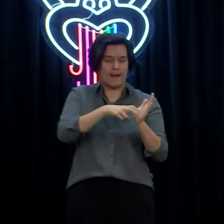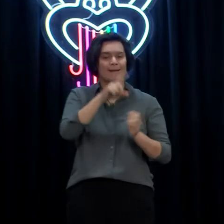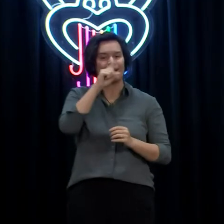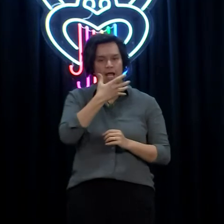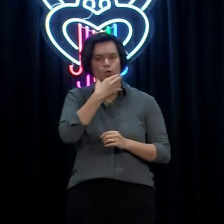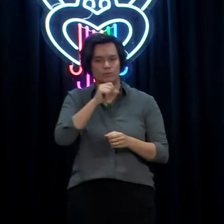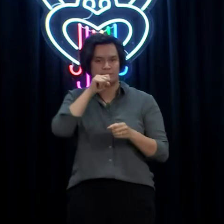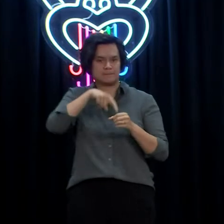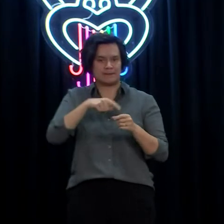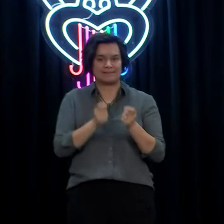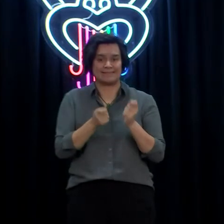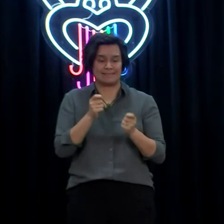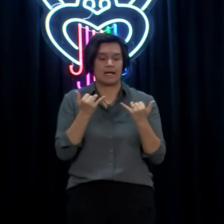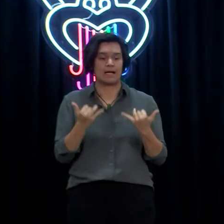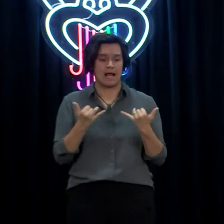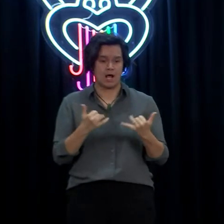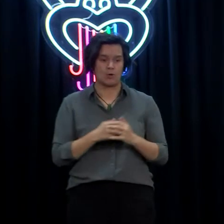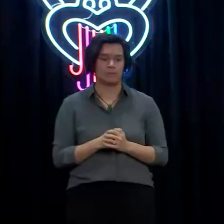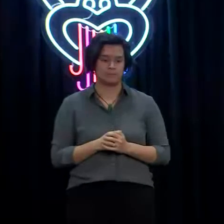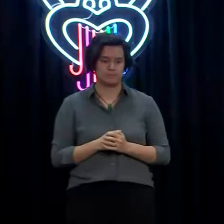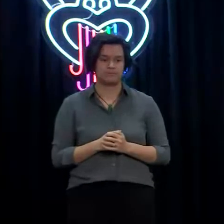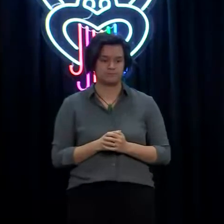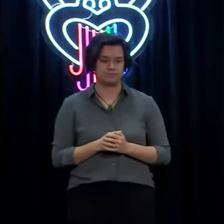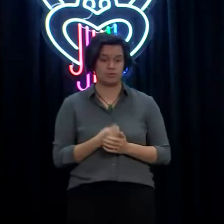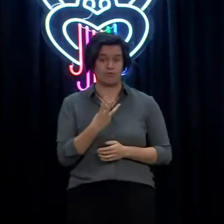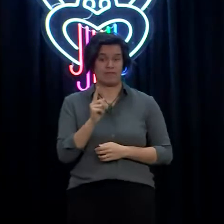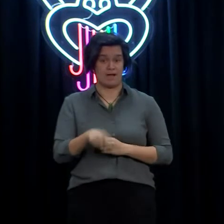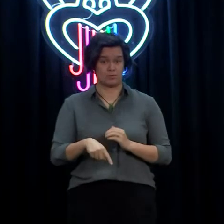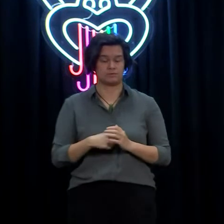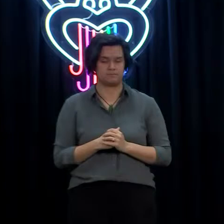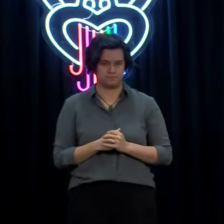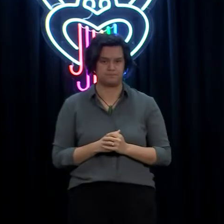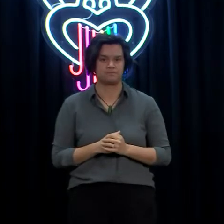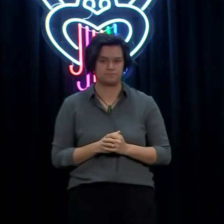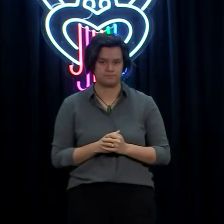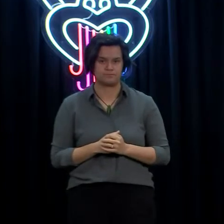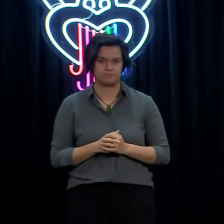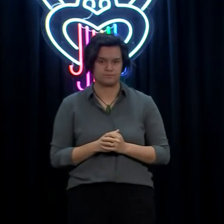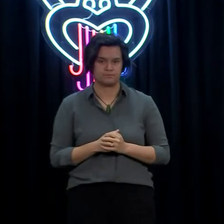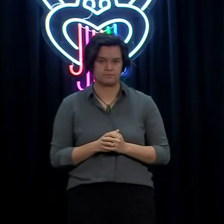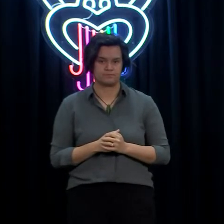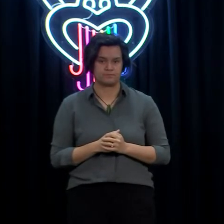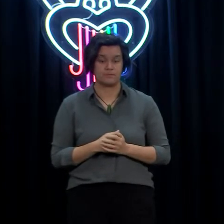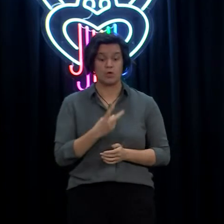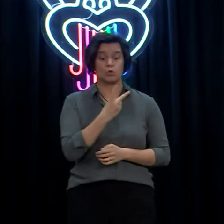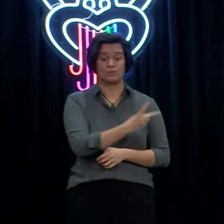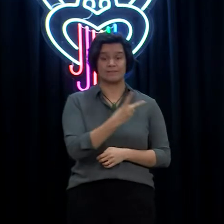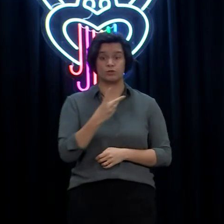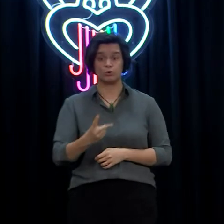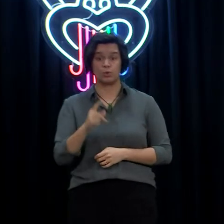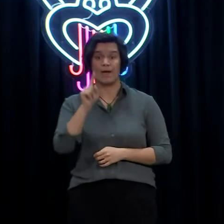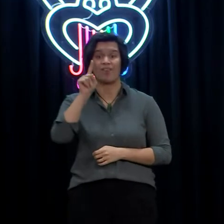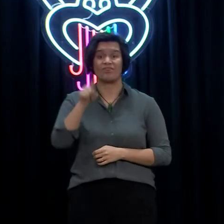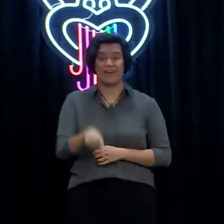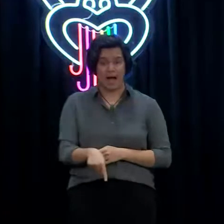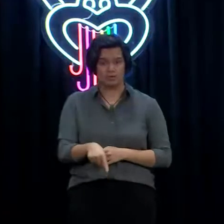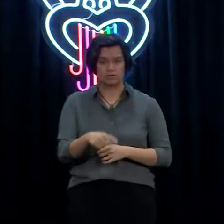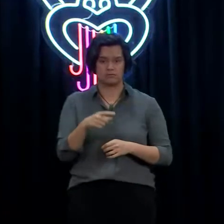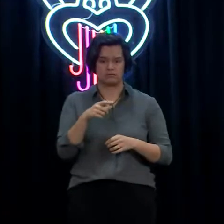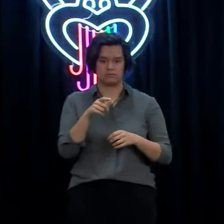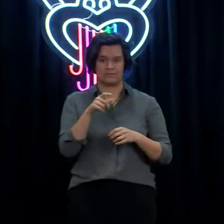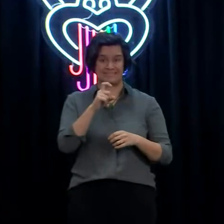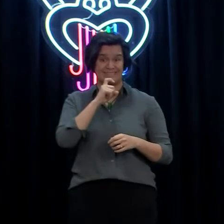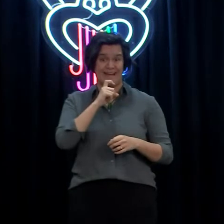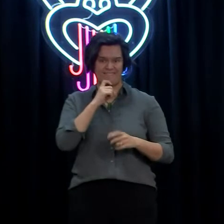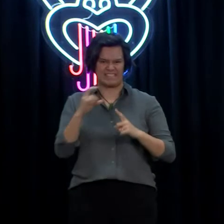it. And since the start of September, we've had over 22,000 essential